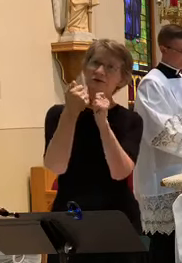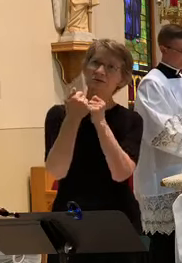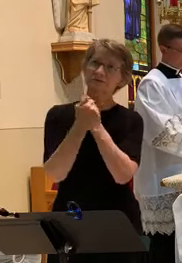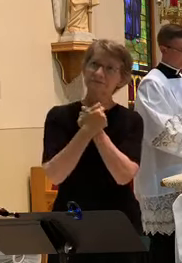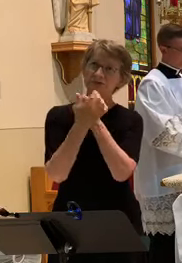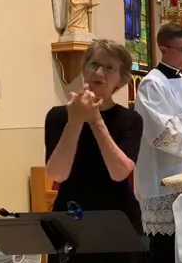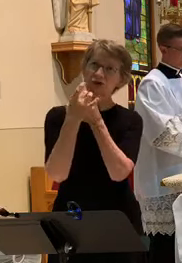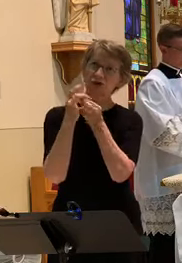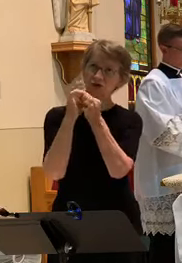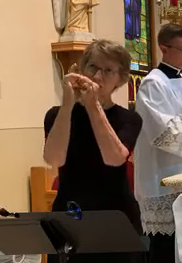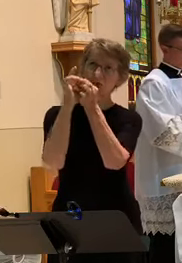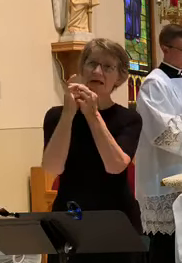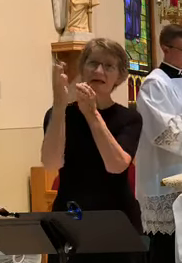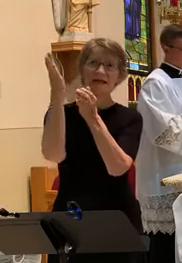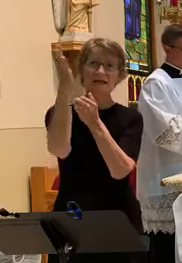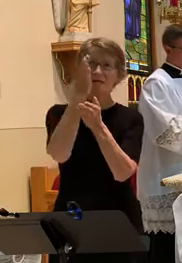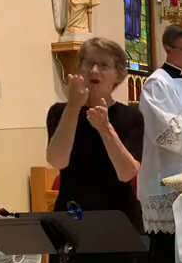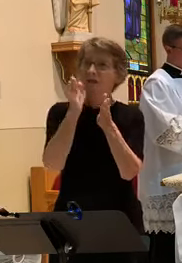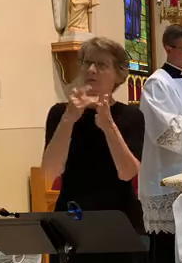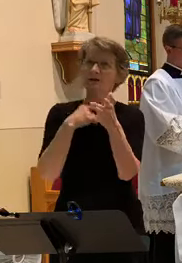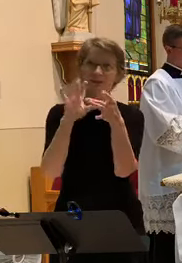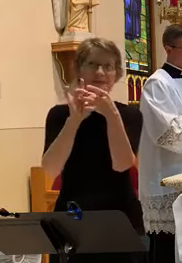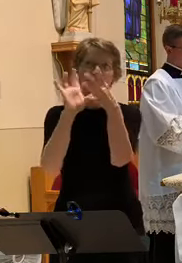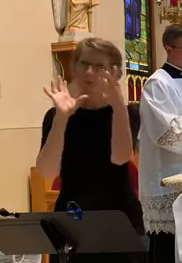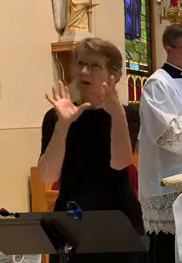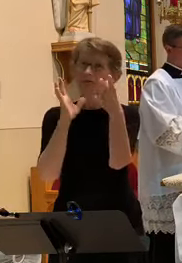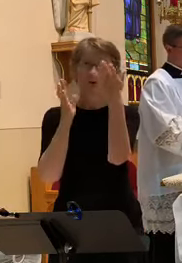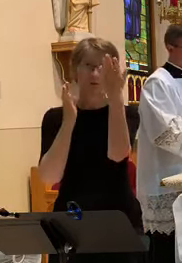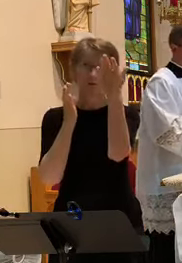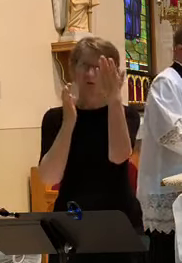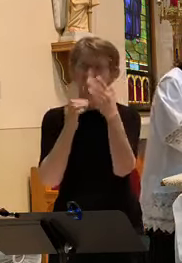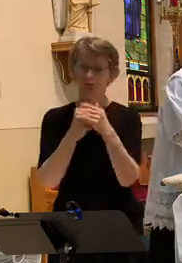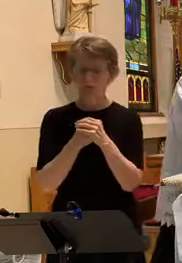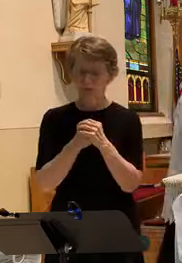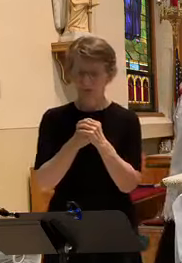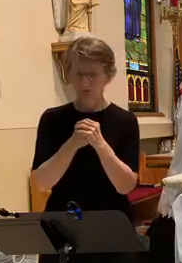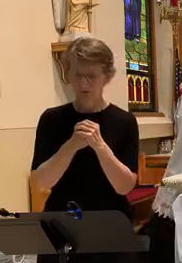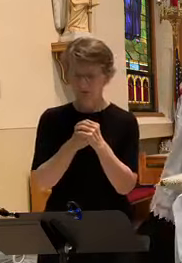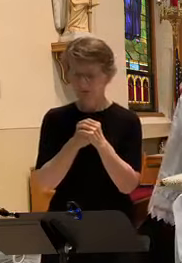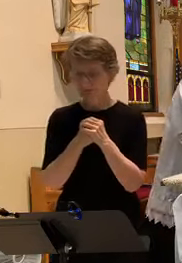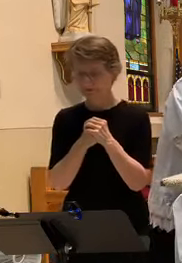you. Never permit me to be separated from you.